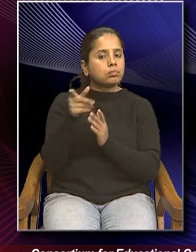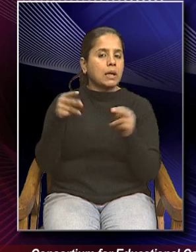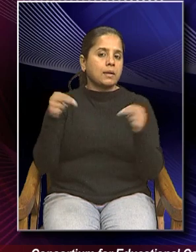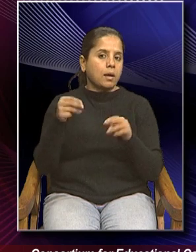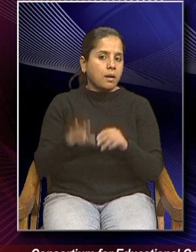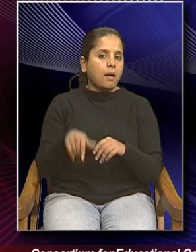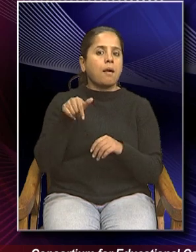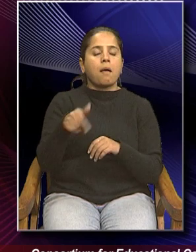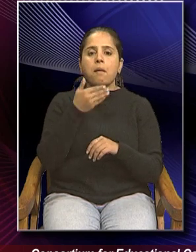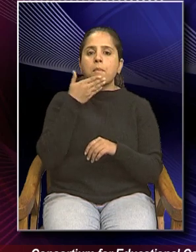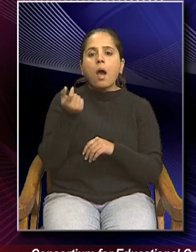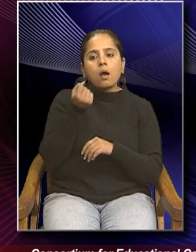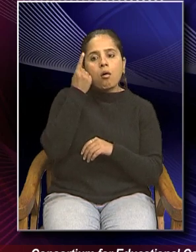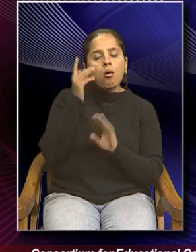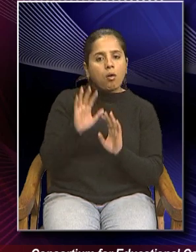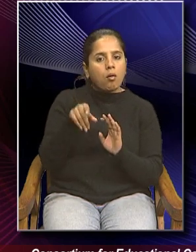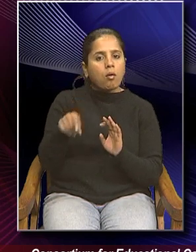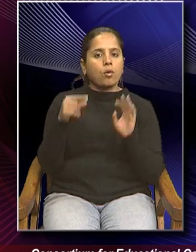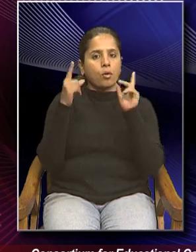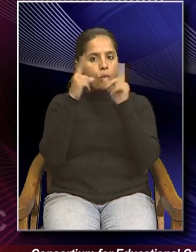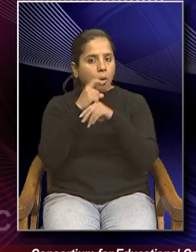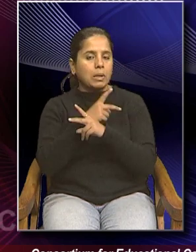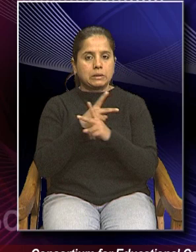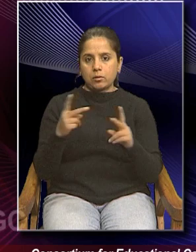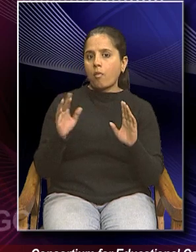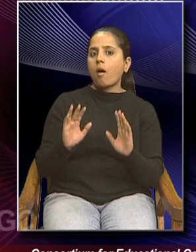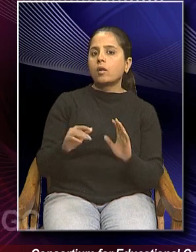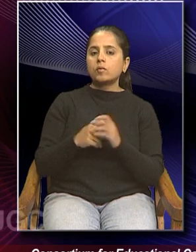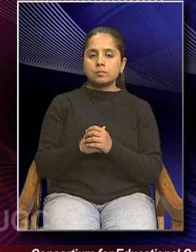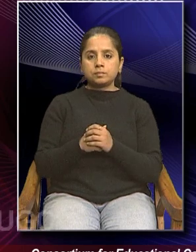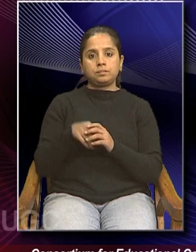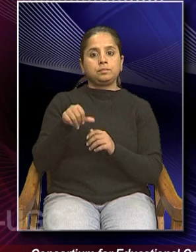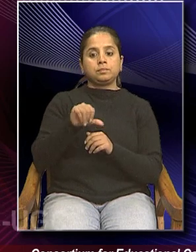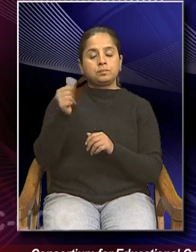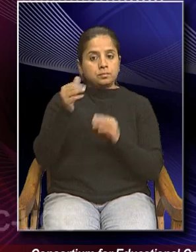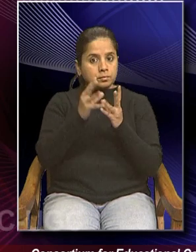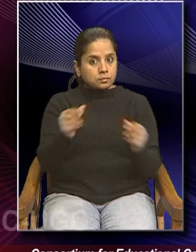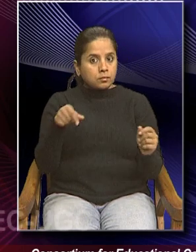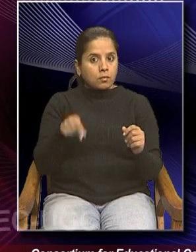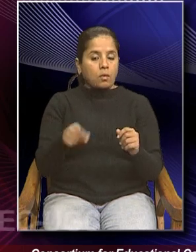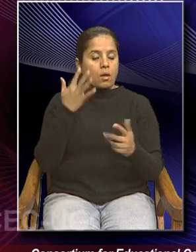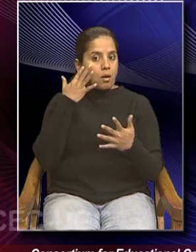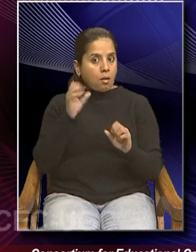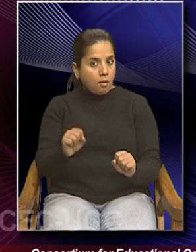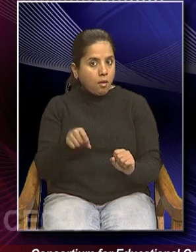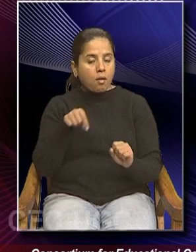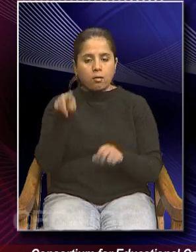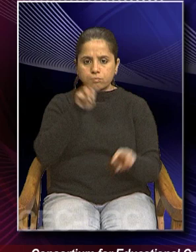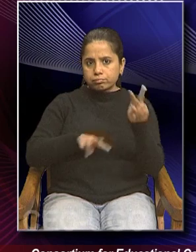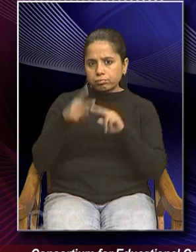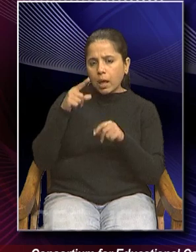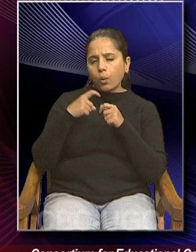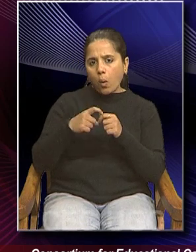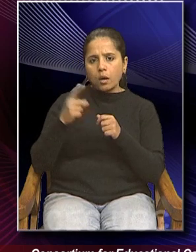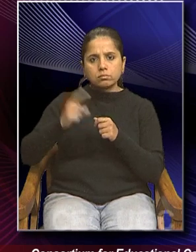to best understand these complexities. By addressing confirmatory and exploratory